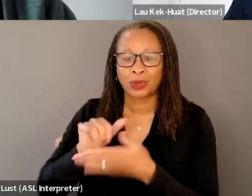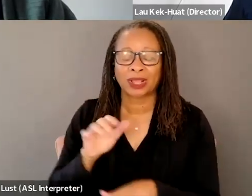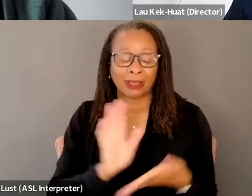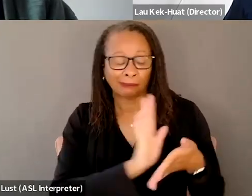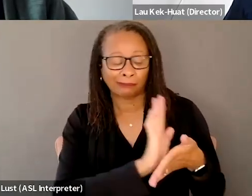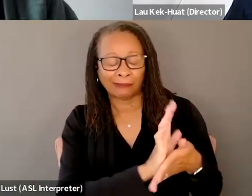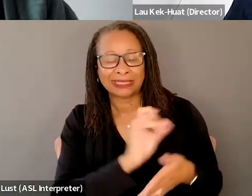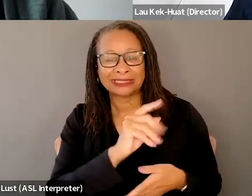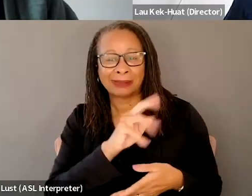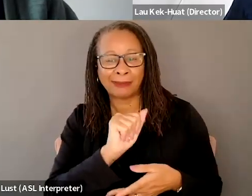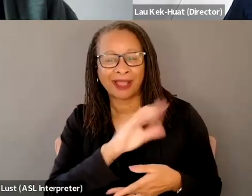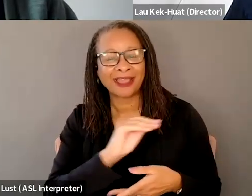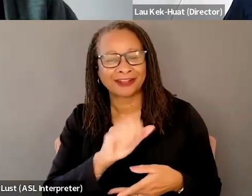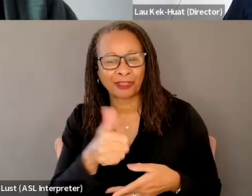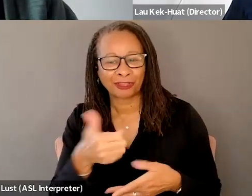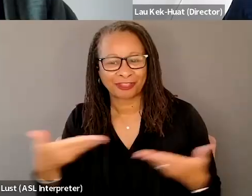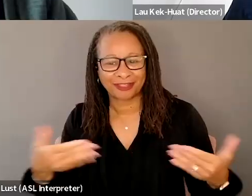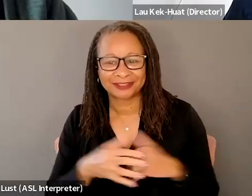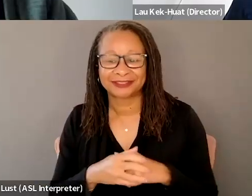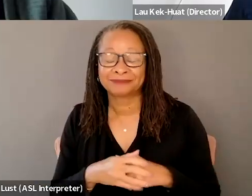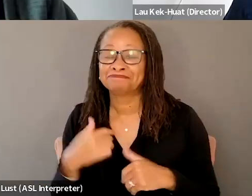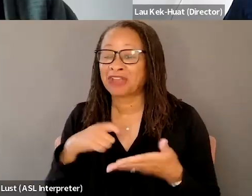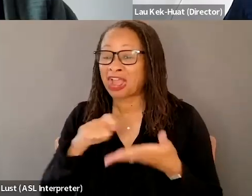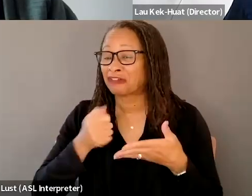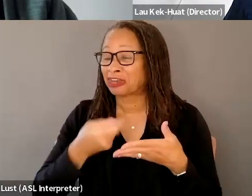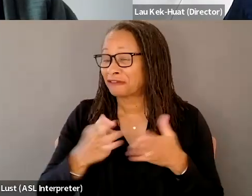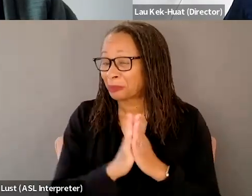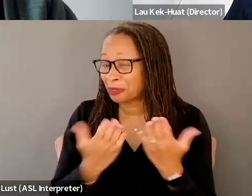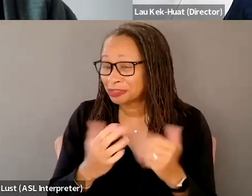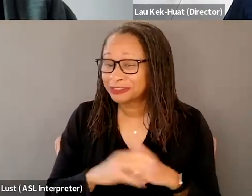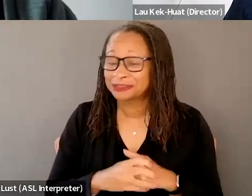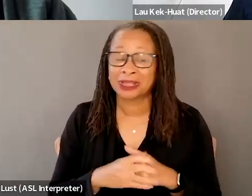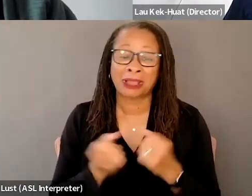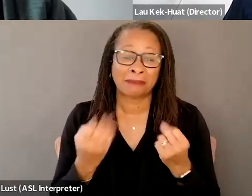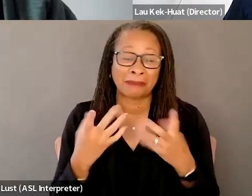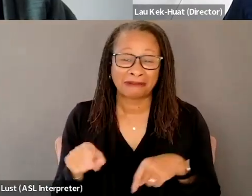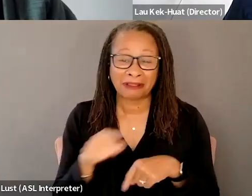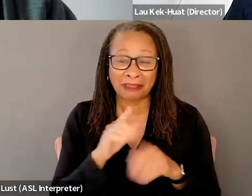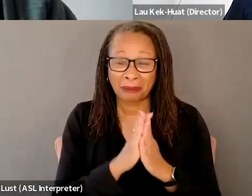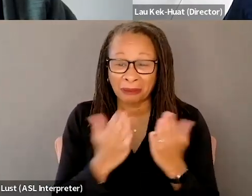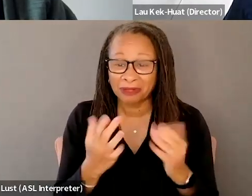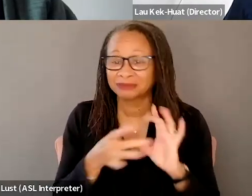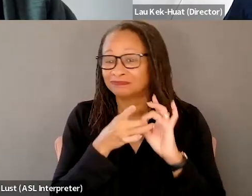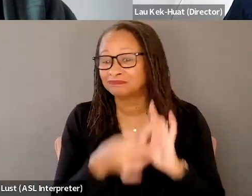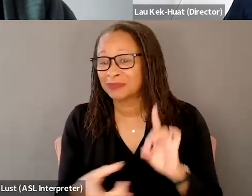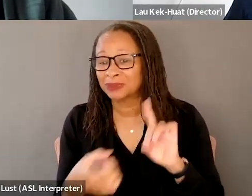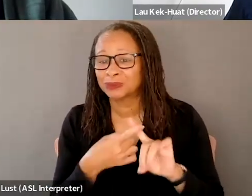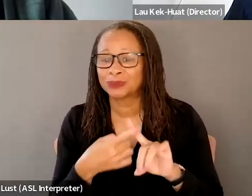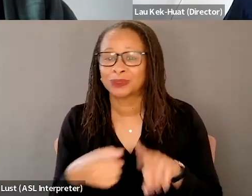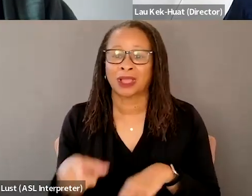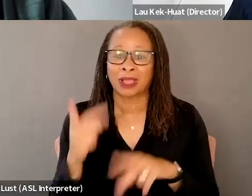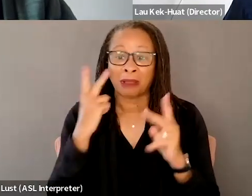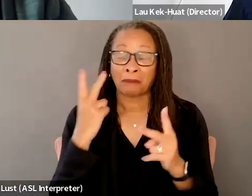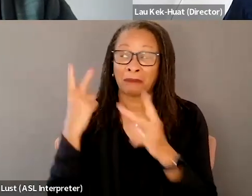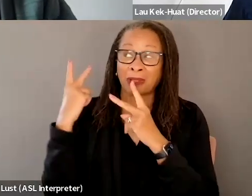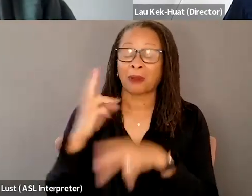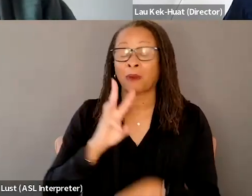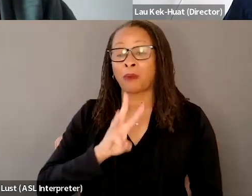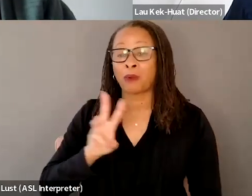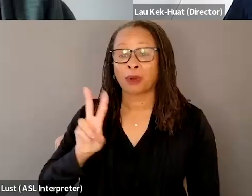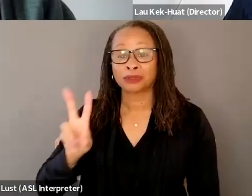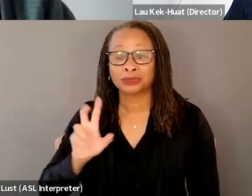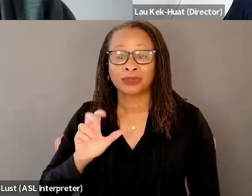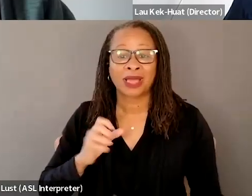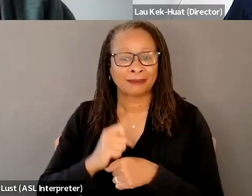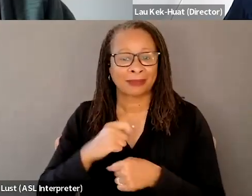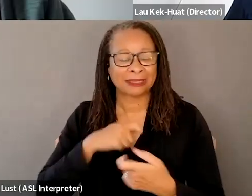other things. I've written a few books. Many of them have to do with memories of World War II, which made